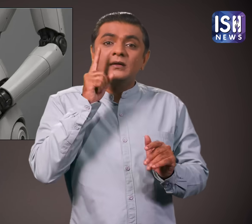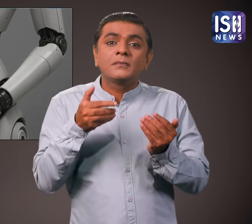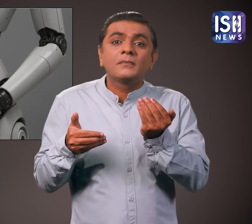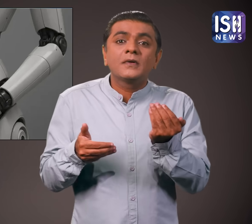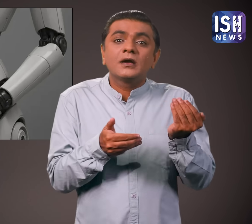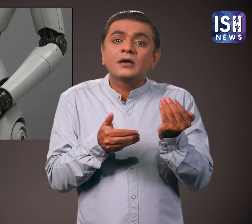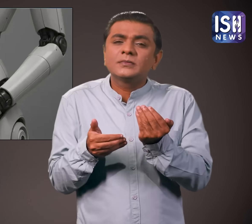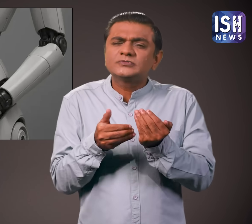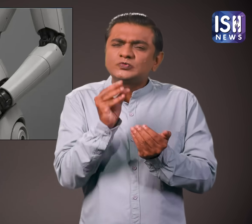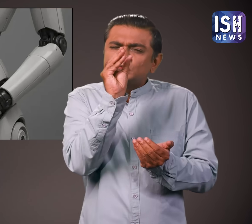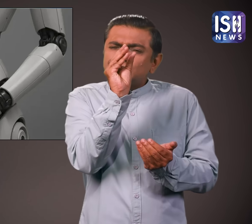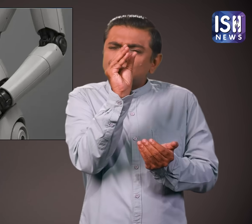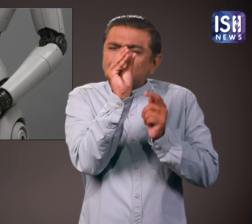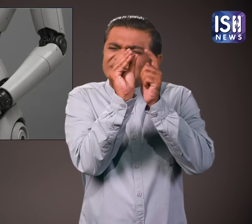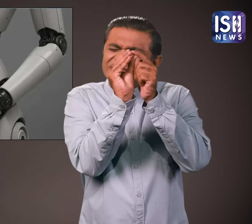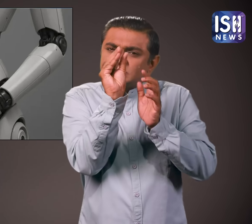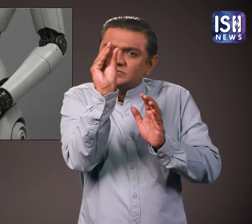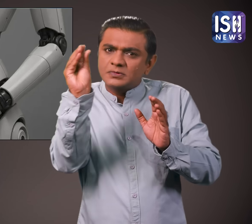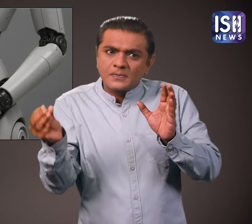subsequently entered a stage of pregnancy.